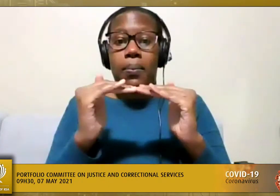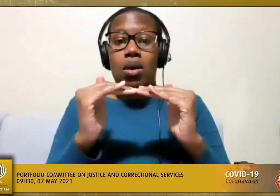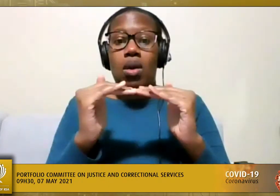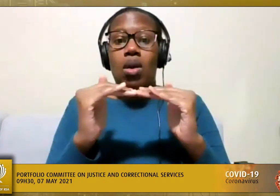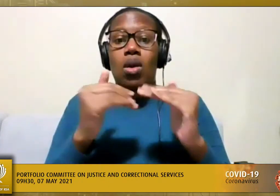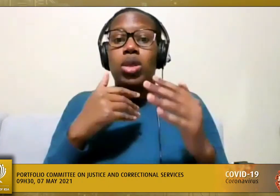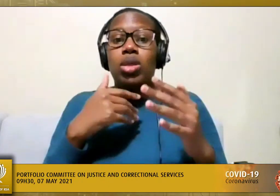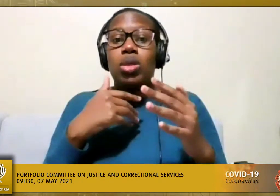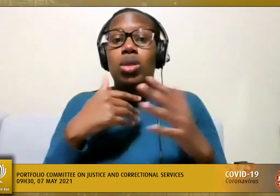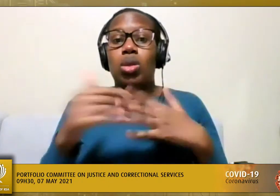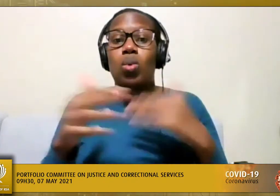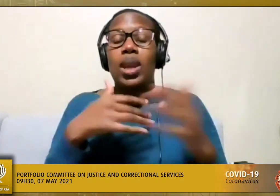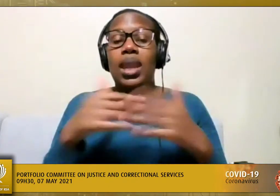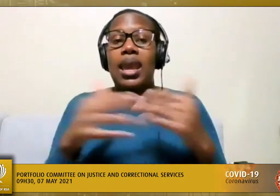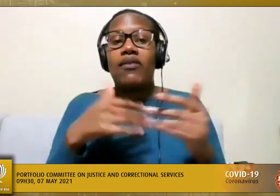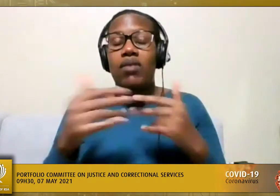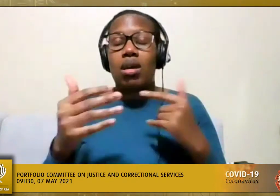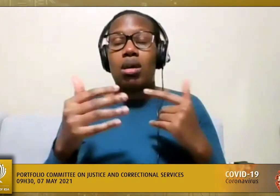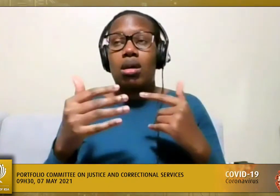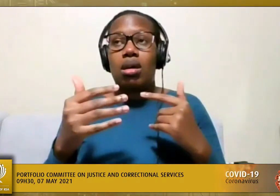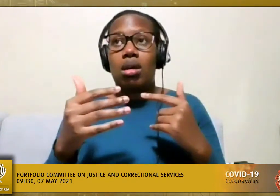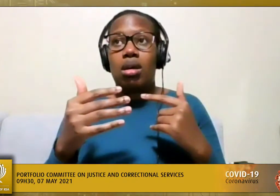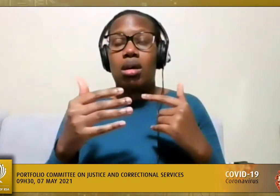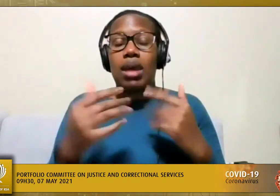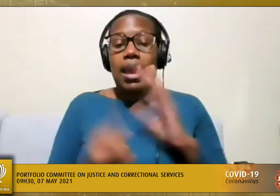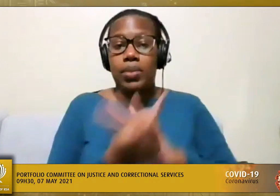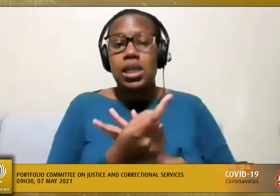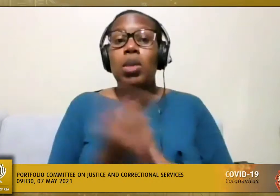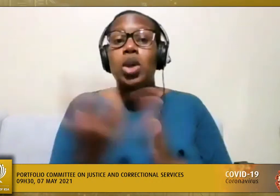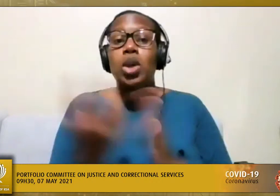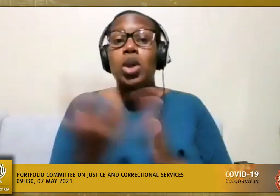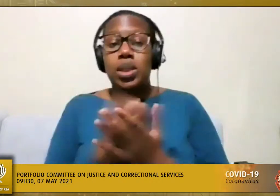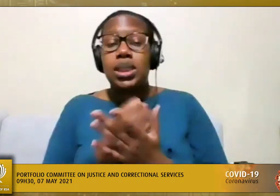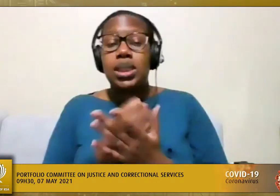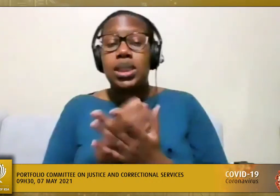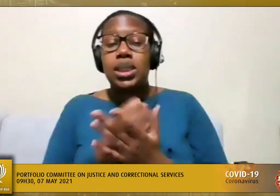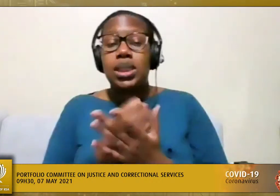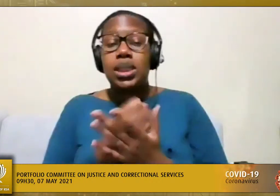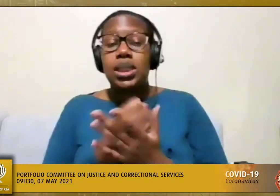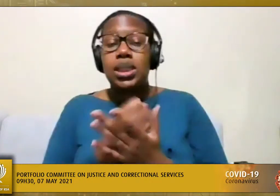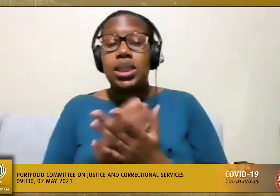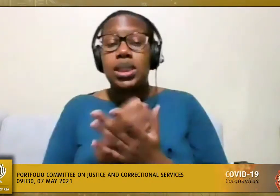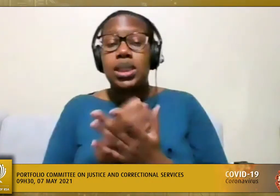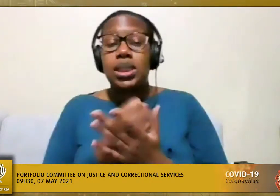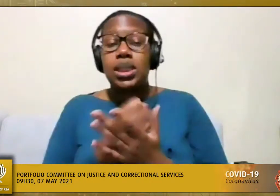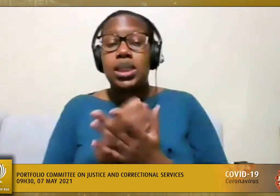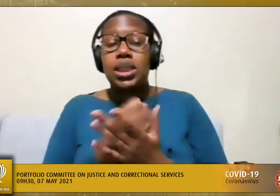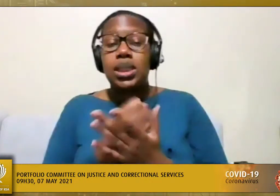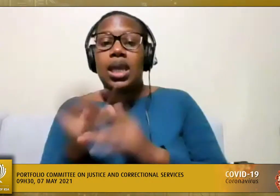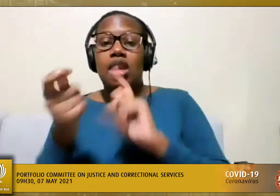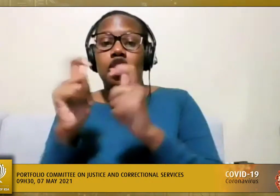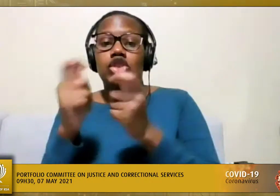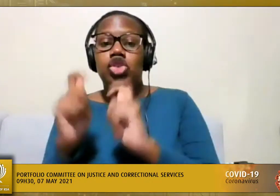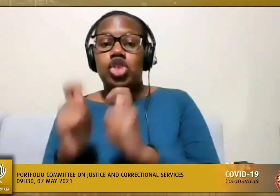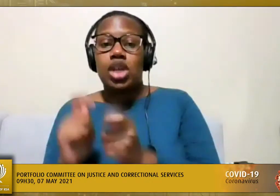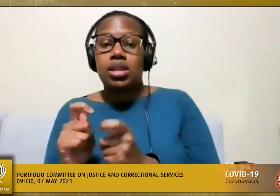but we take the point that that is something we need to look at so that we can adjust it accordingly to to what it should